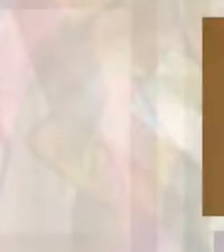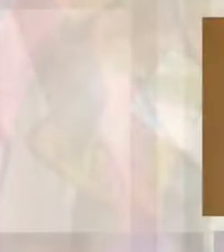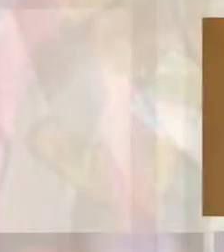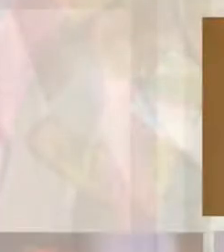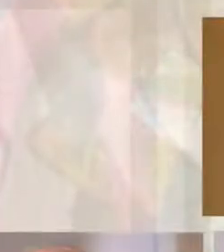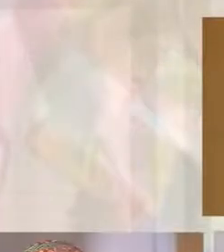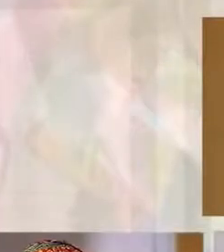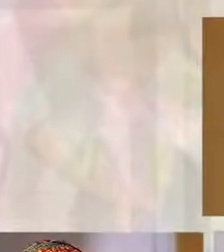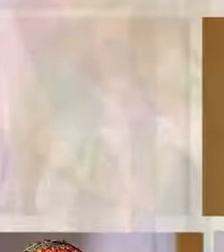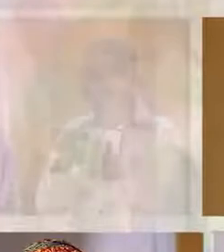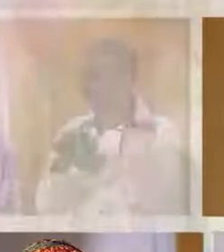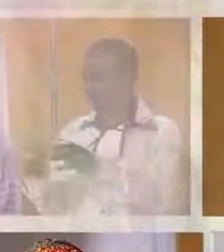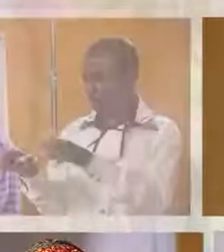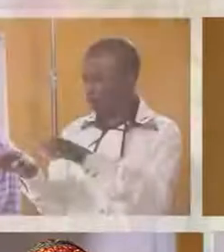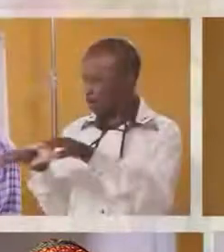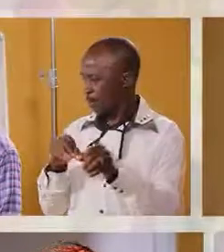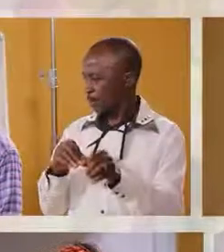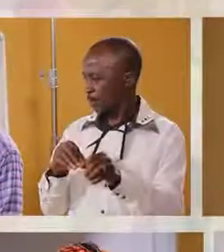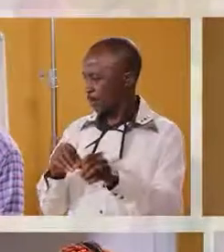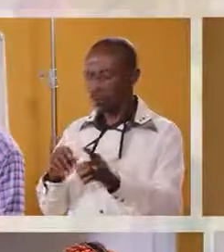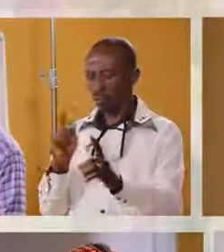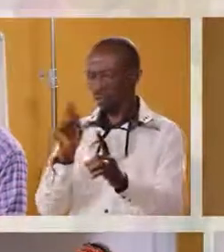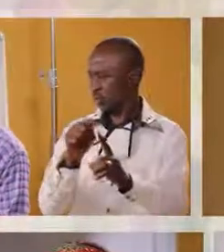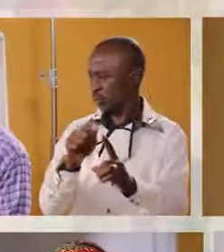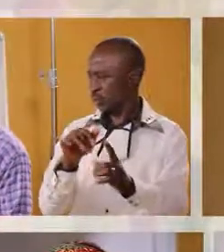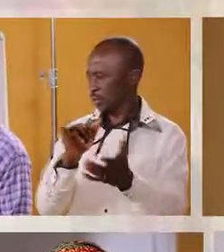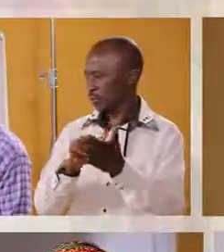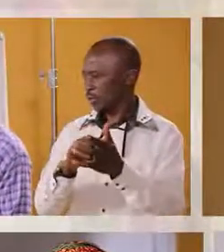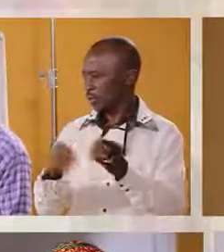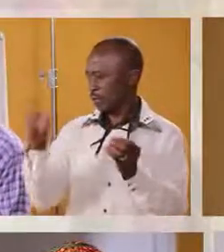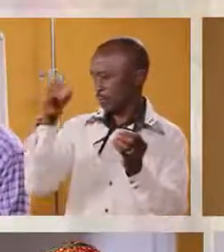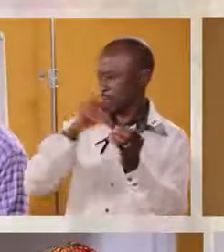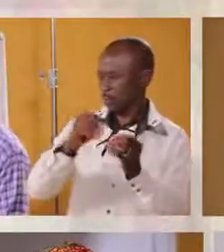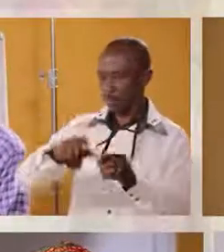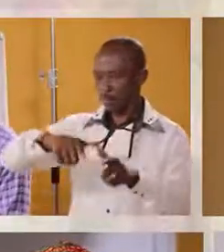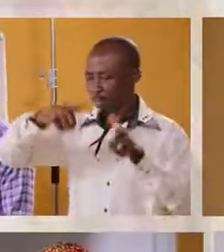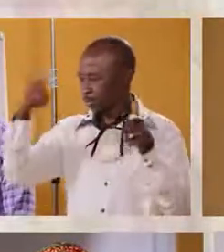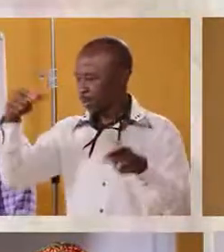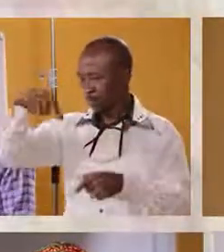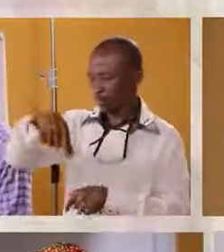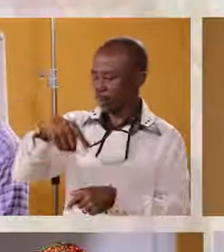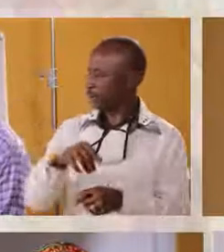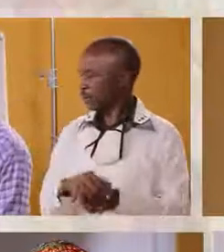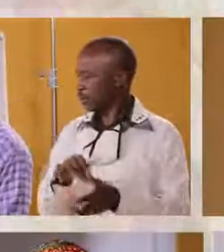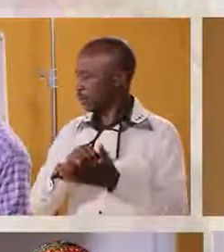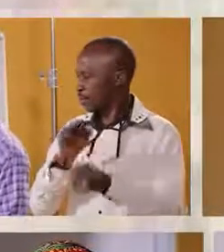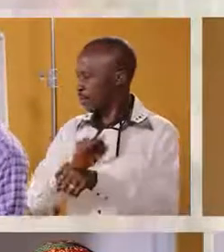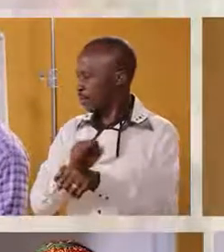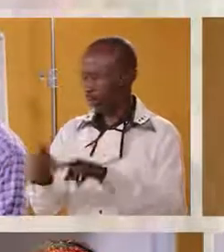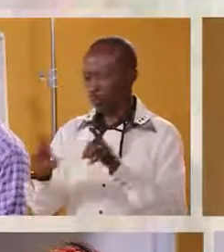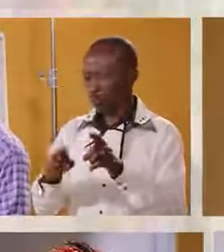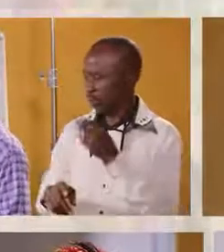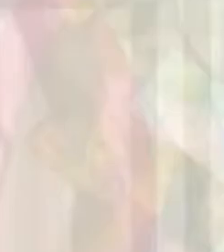the next point. We should ensure whatever we see is clear. That means work is being done. We